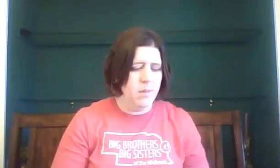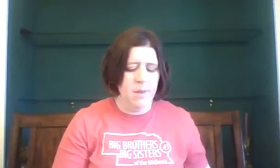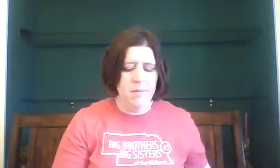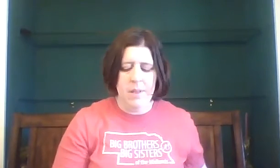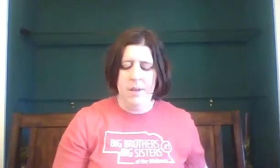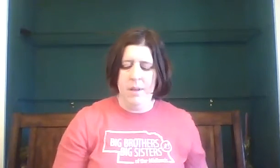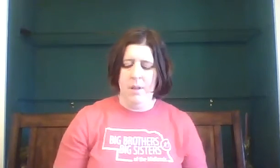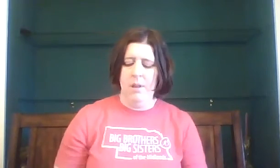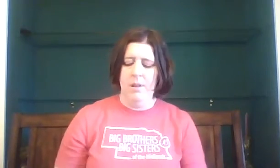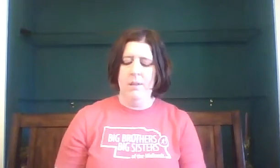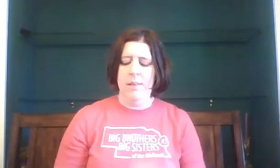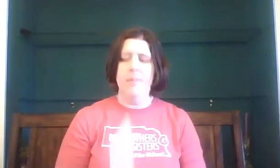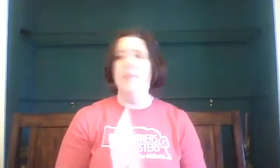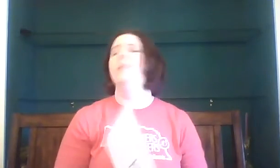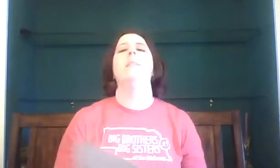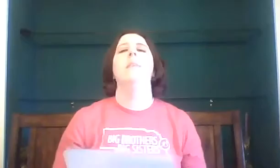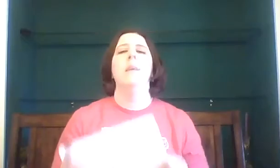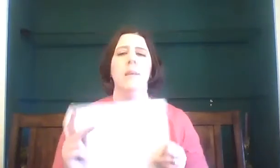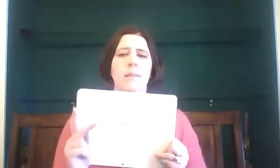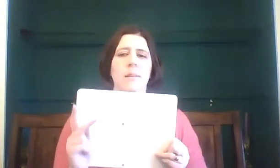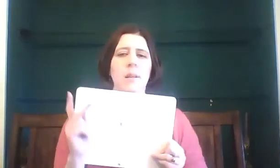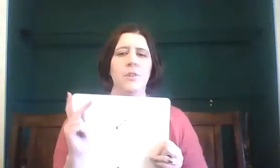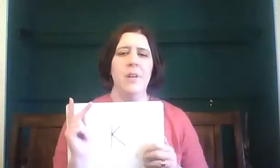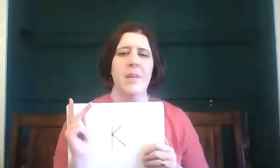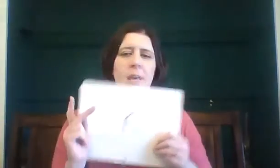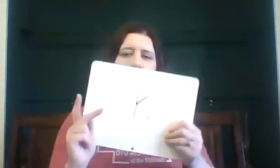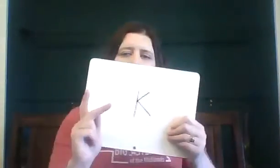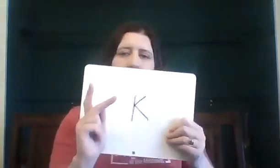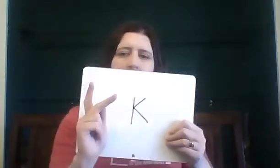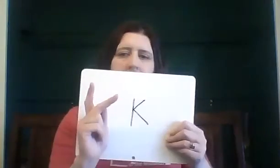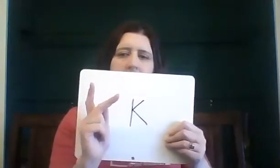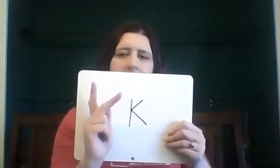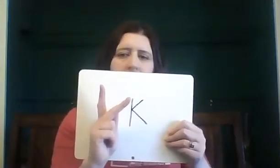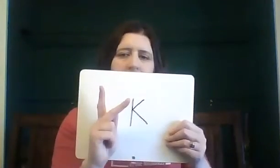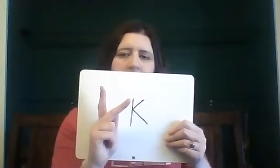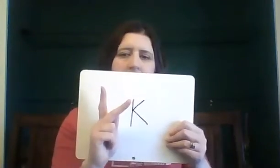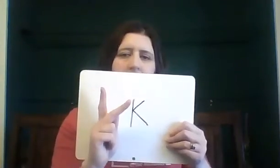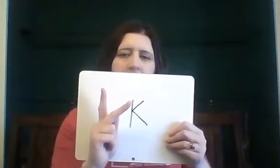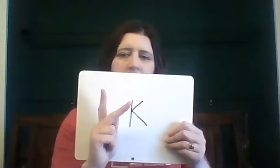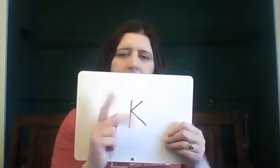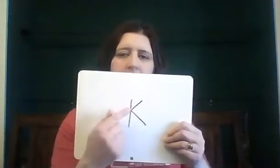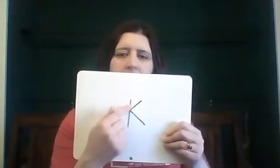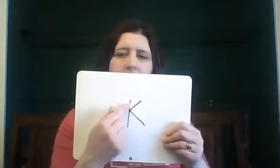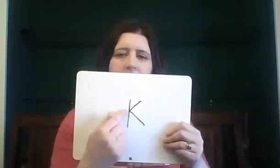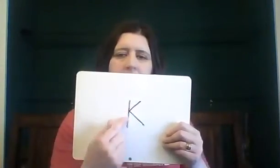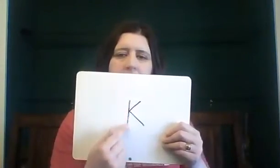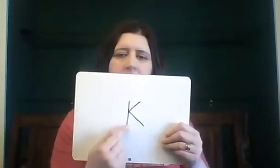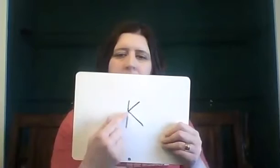that one looks like this. It's a little tricky, but can you see how it kind of looks like the letter K? It has